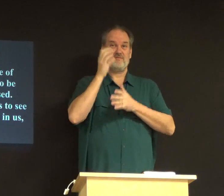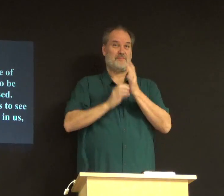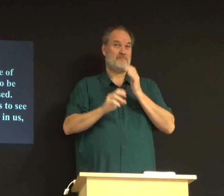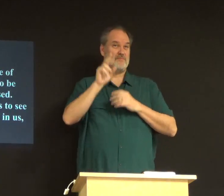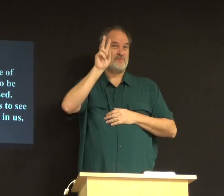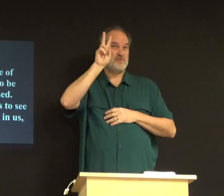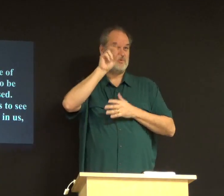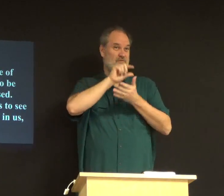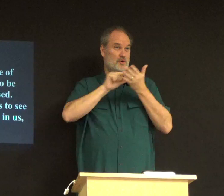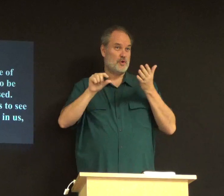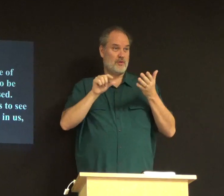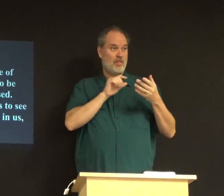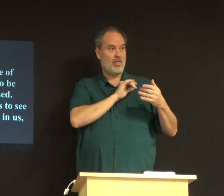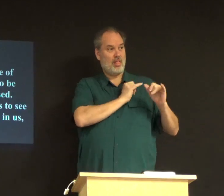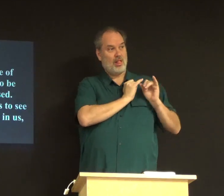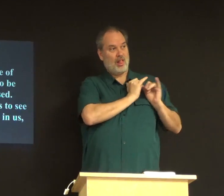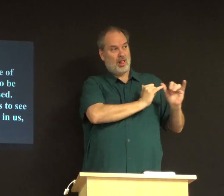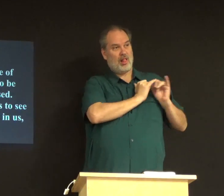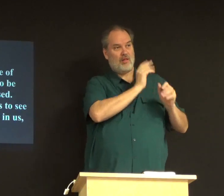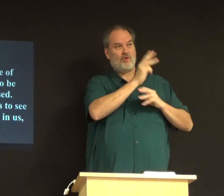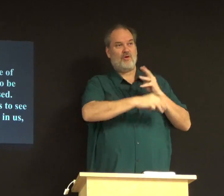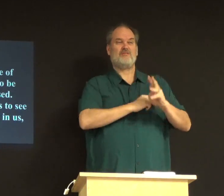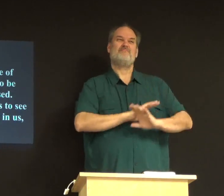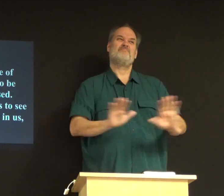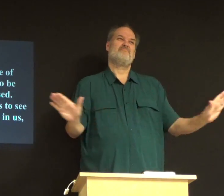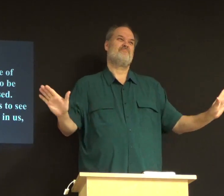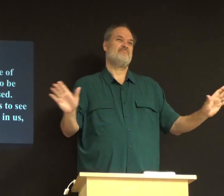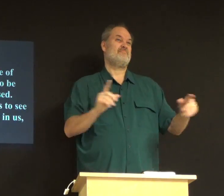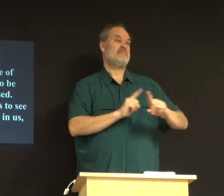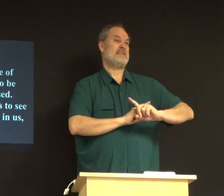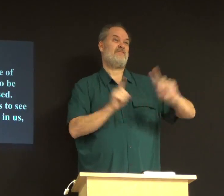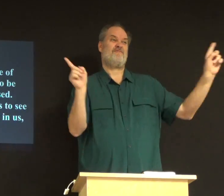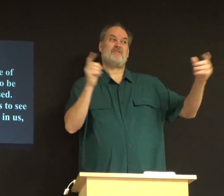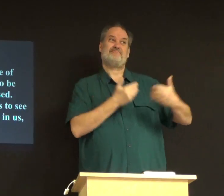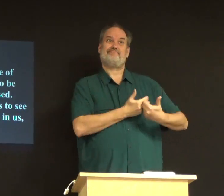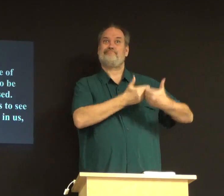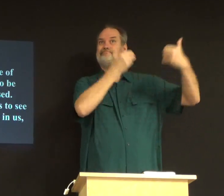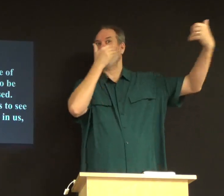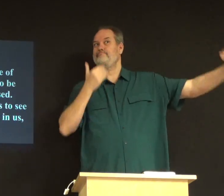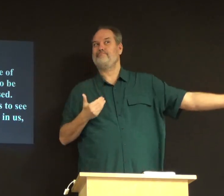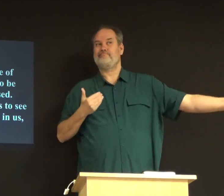Doing the best, trying to keep doing that stuff. It says, you can't be like the boss in the